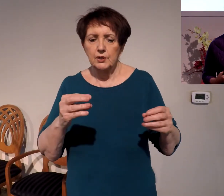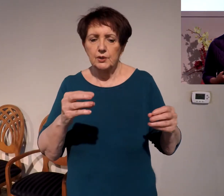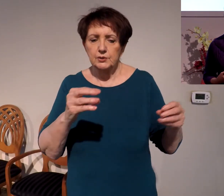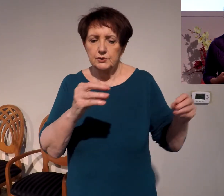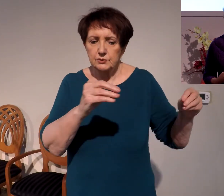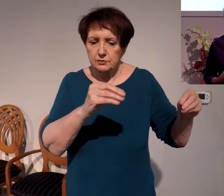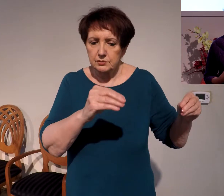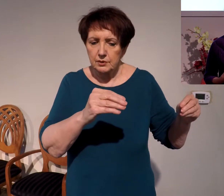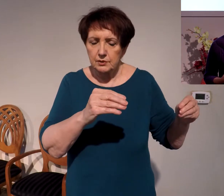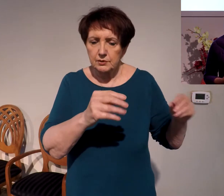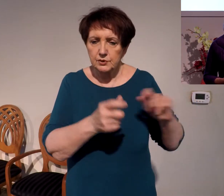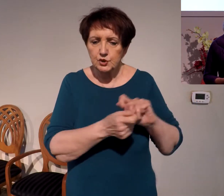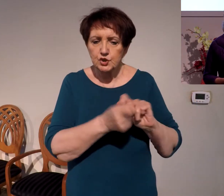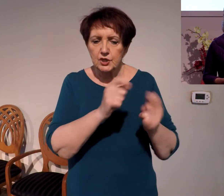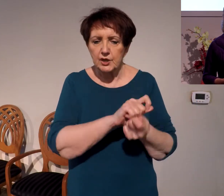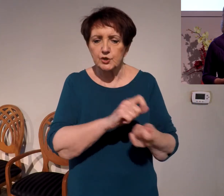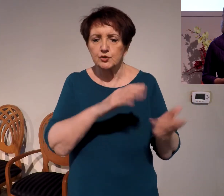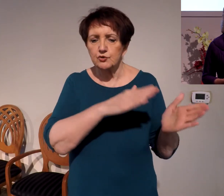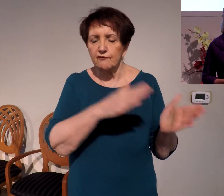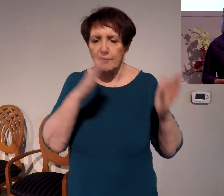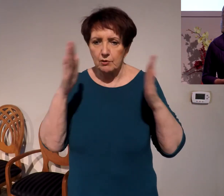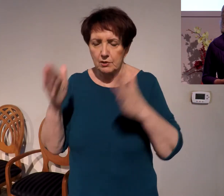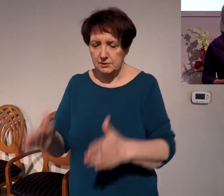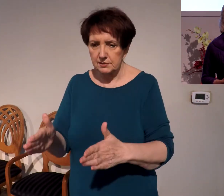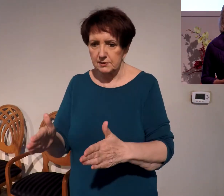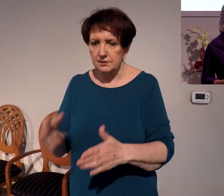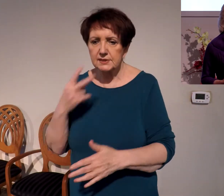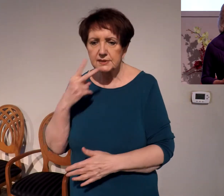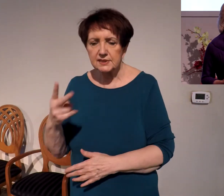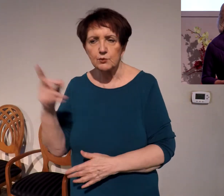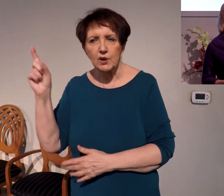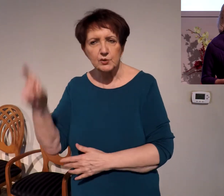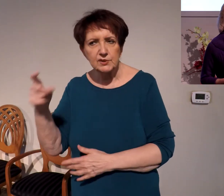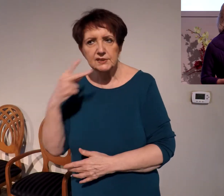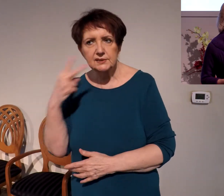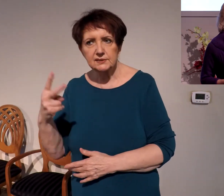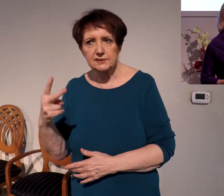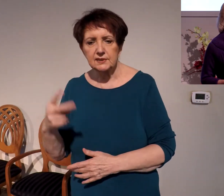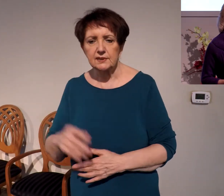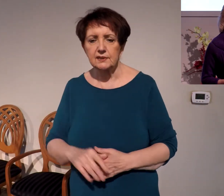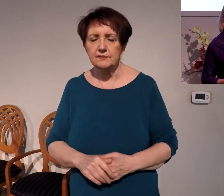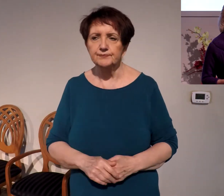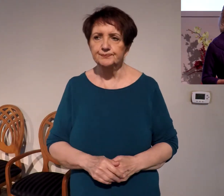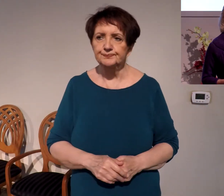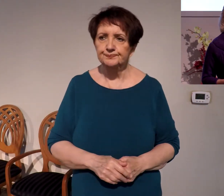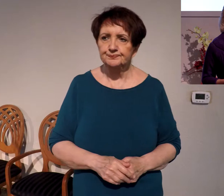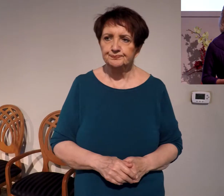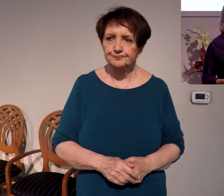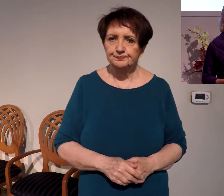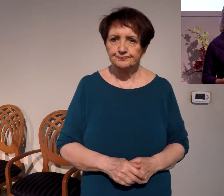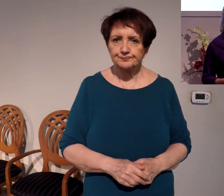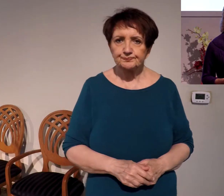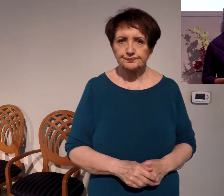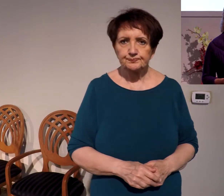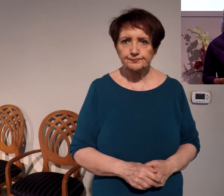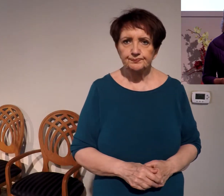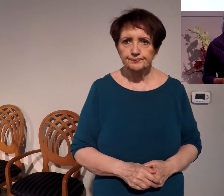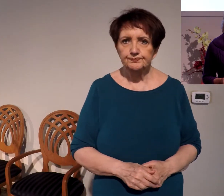want to go, or to see what we need to see, or focus on what we want to focus on.